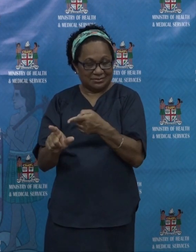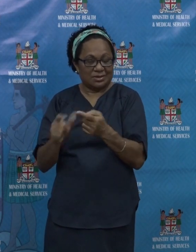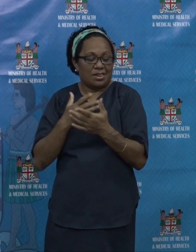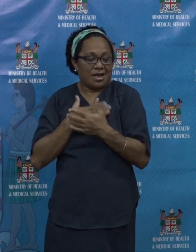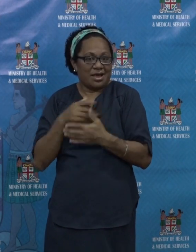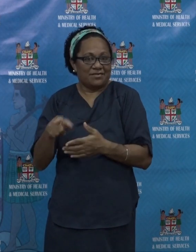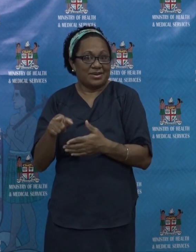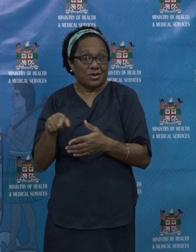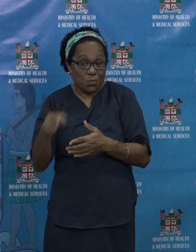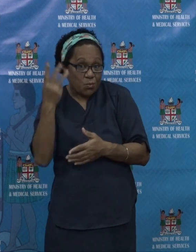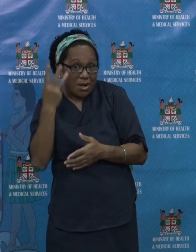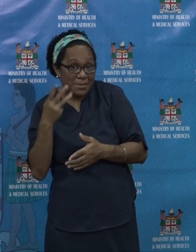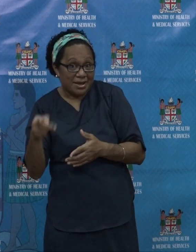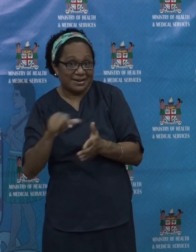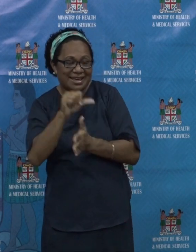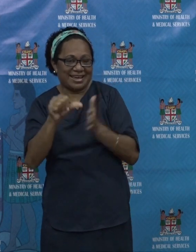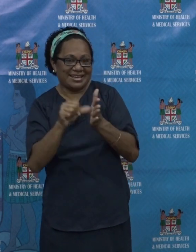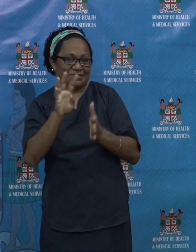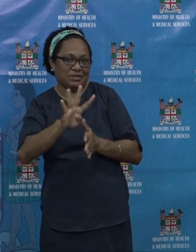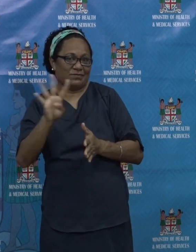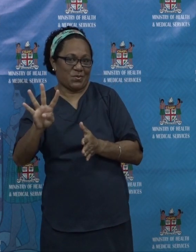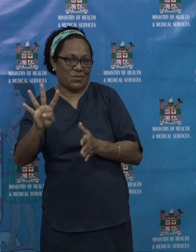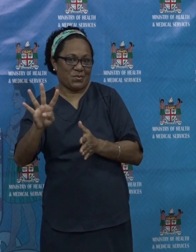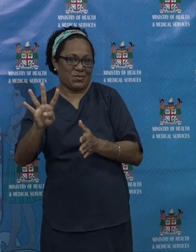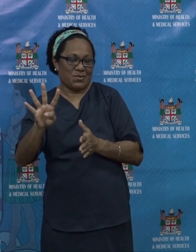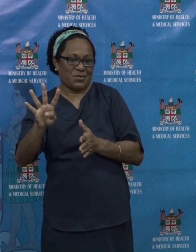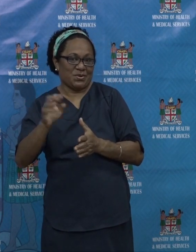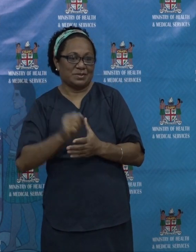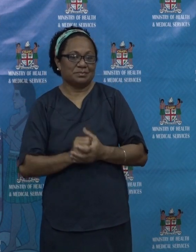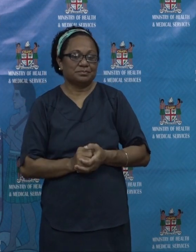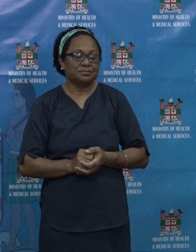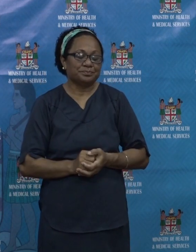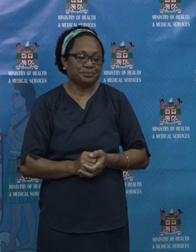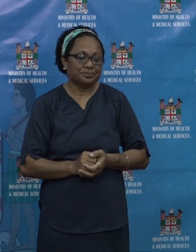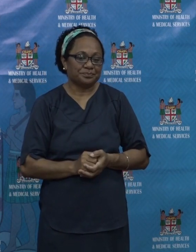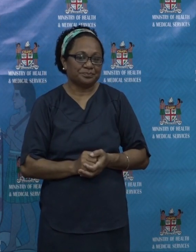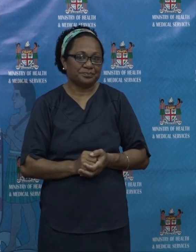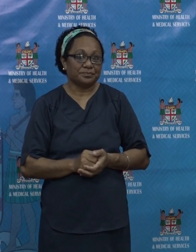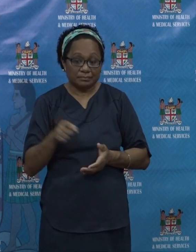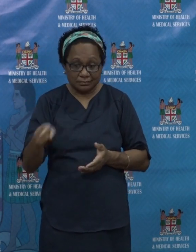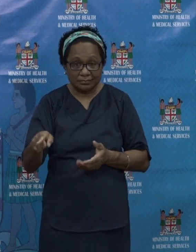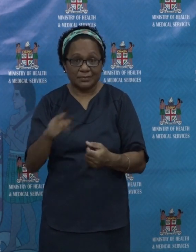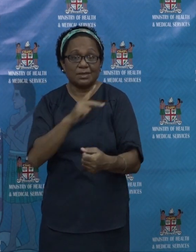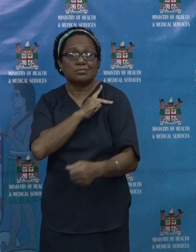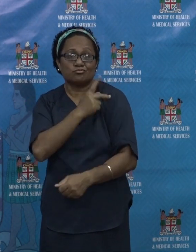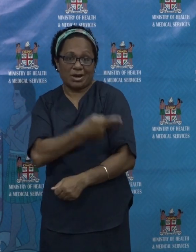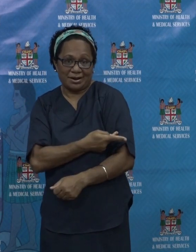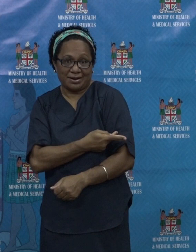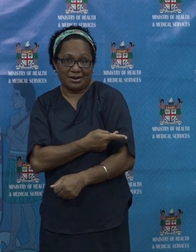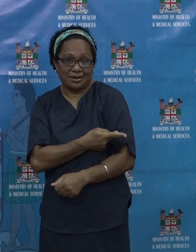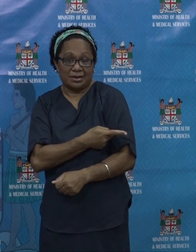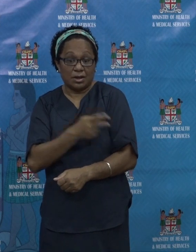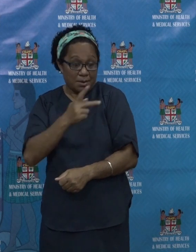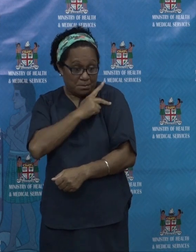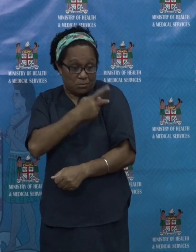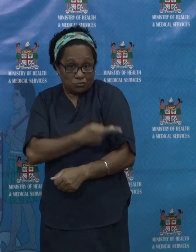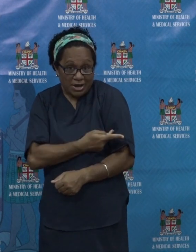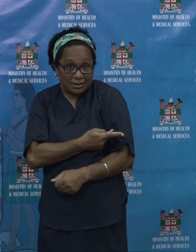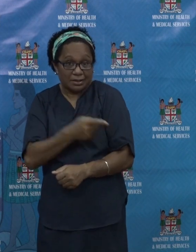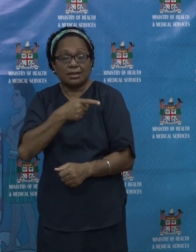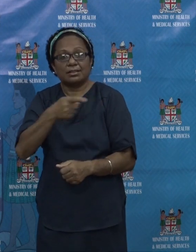She was 44 years old and was going through a pregnancy when she turned positive for COVID-19.